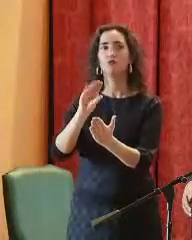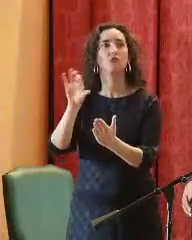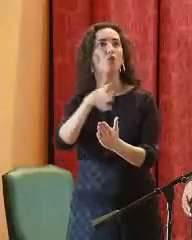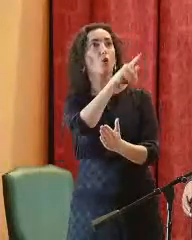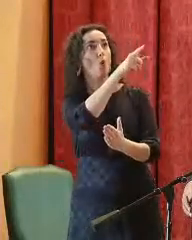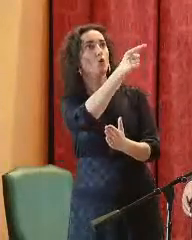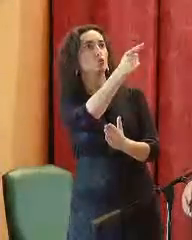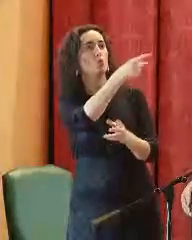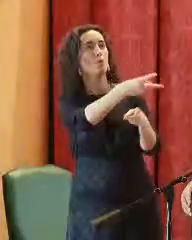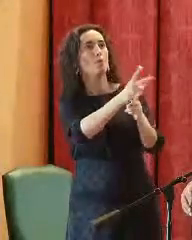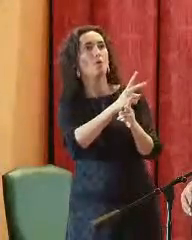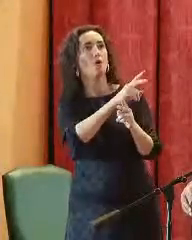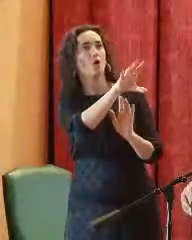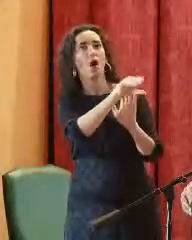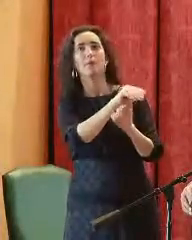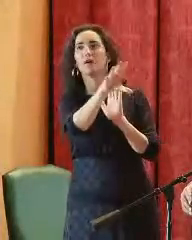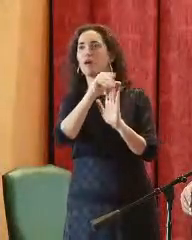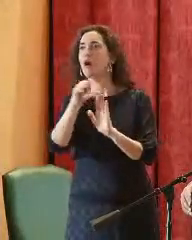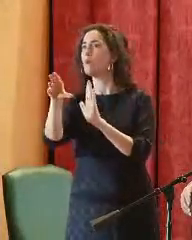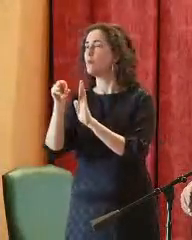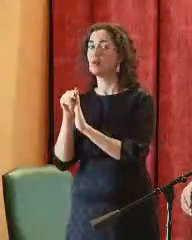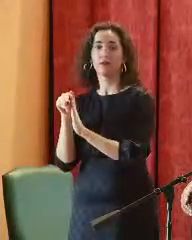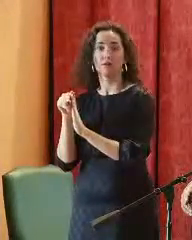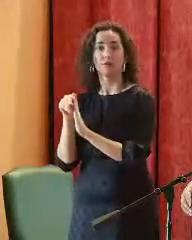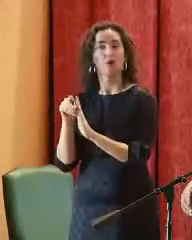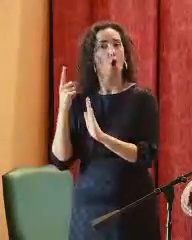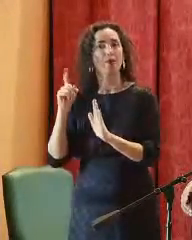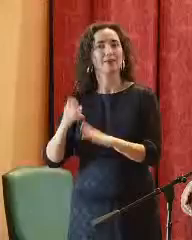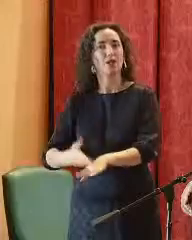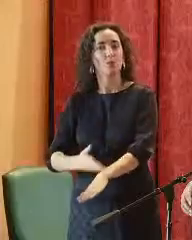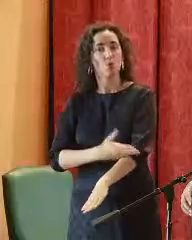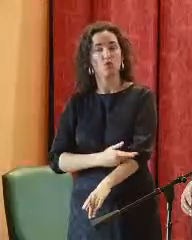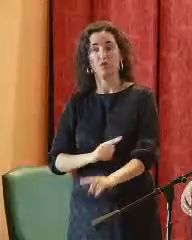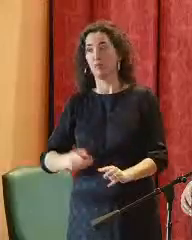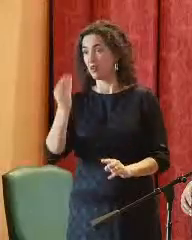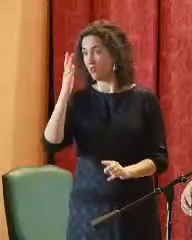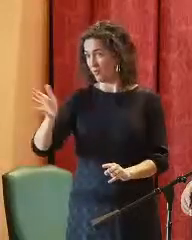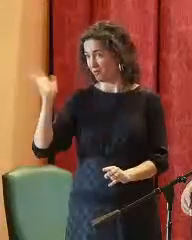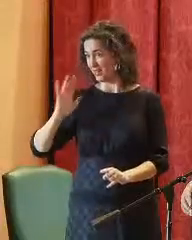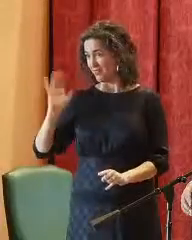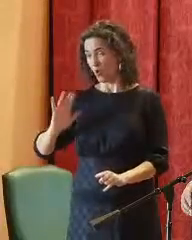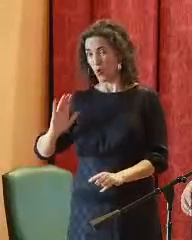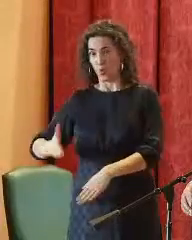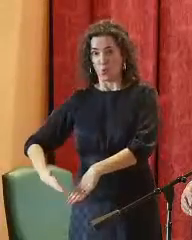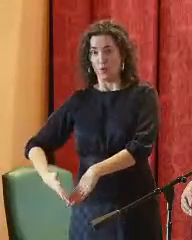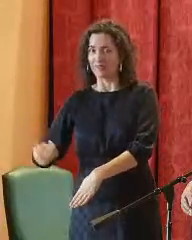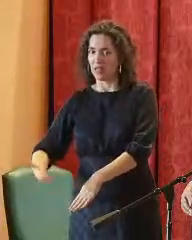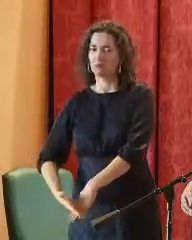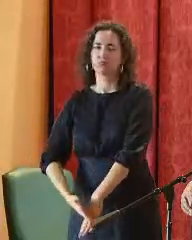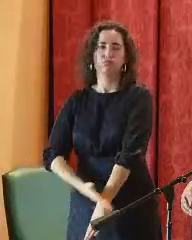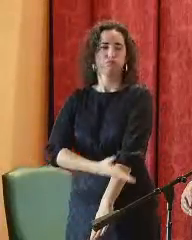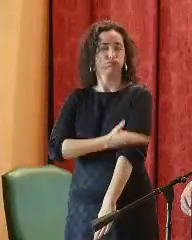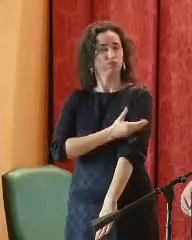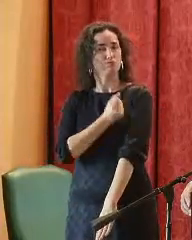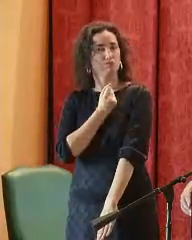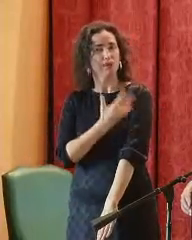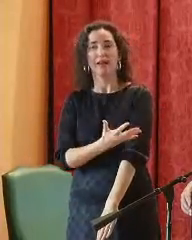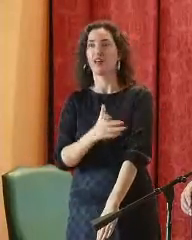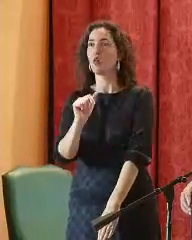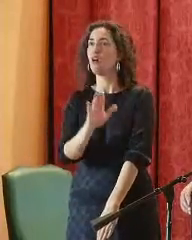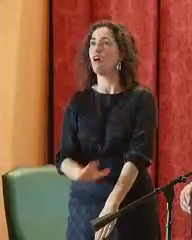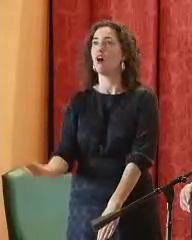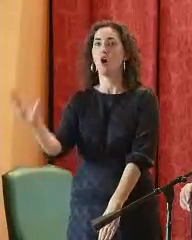elsewhere, improvements to be made, but I can tell you we have come a long way in the state of Louisiana